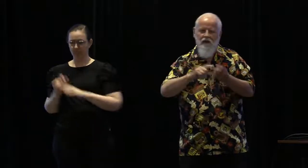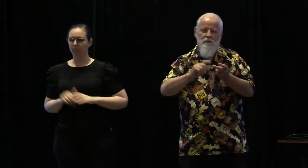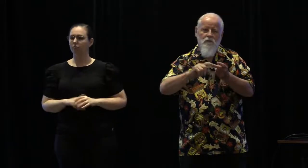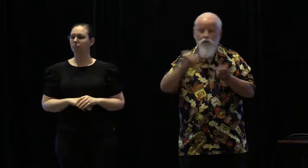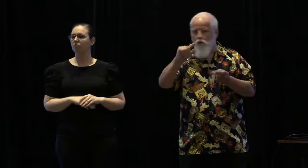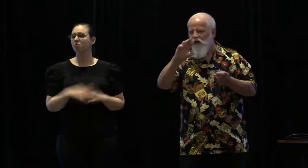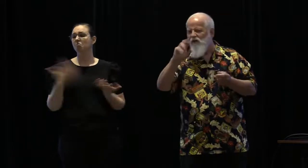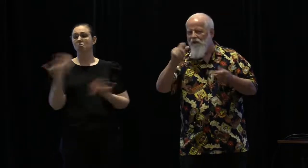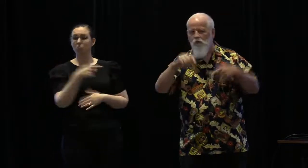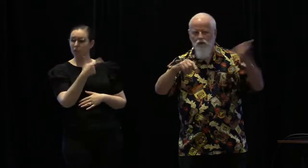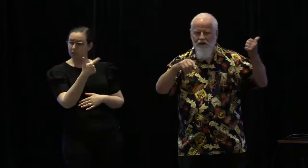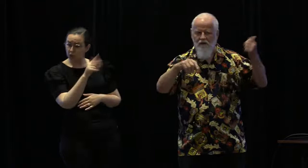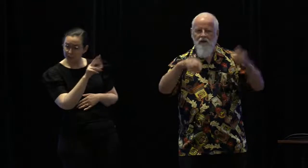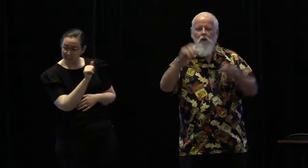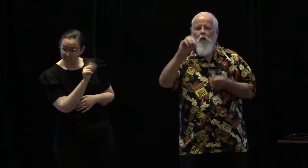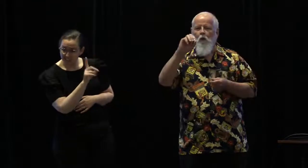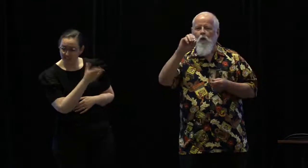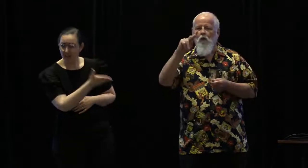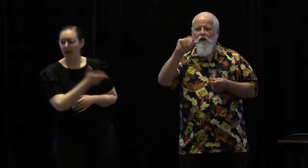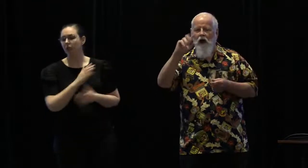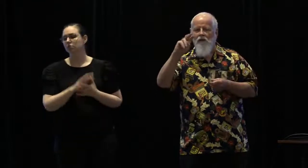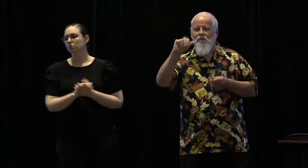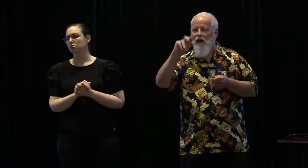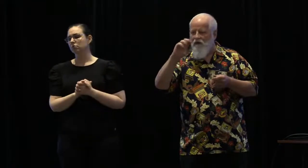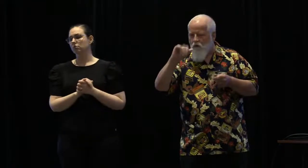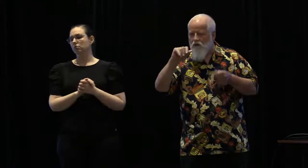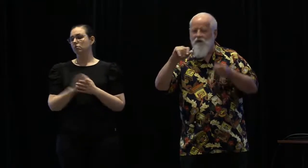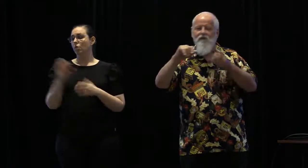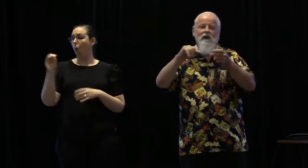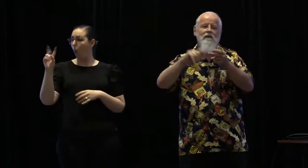community innovation.